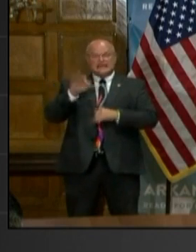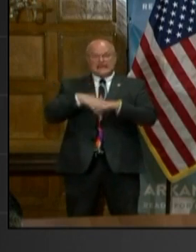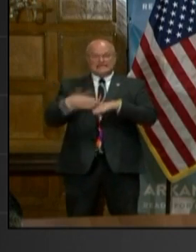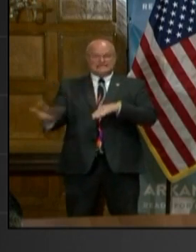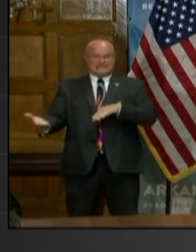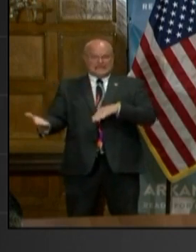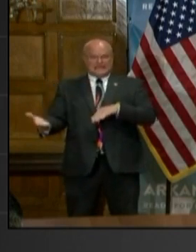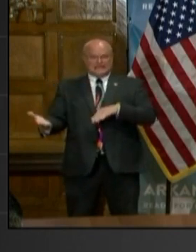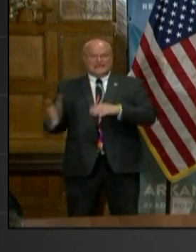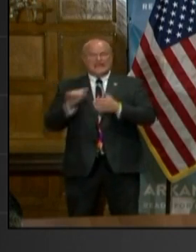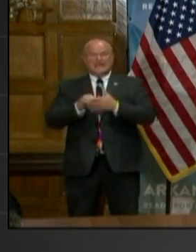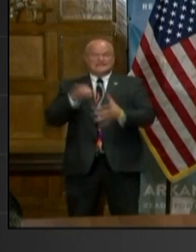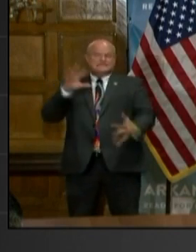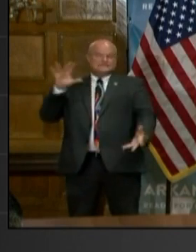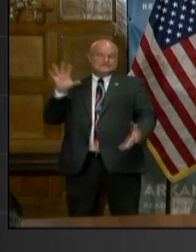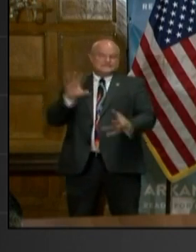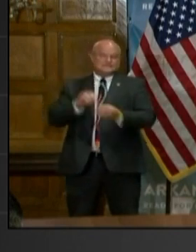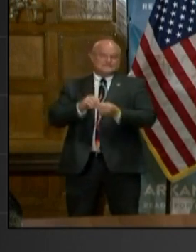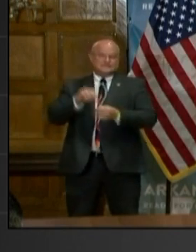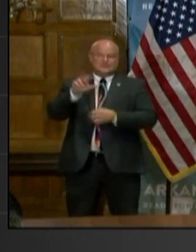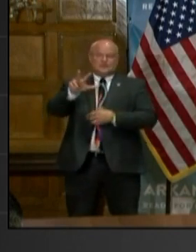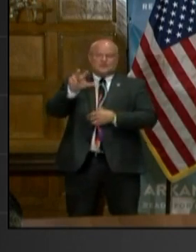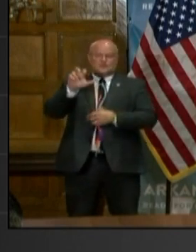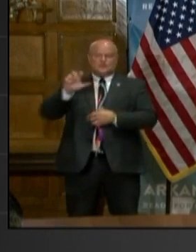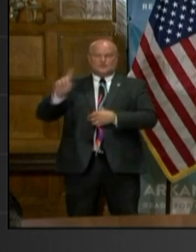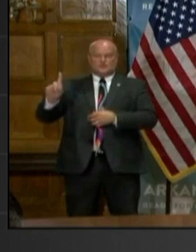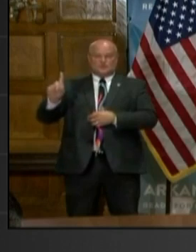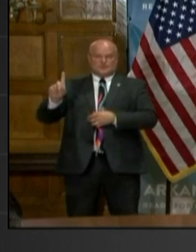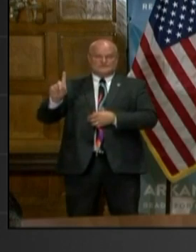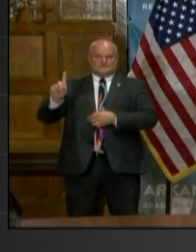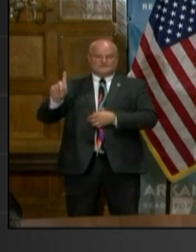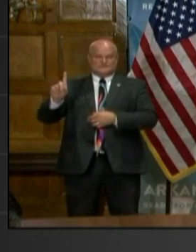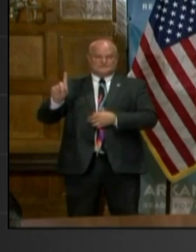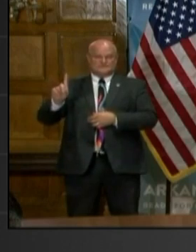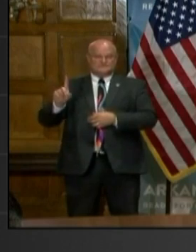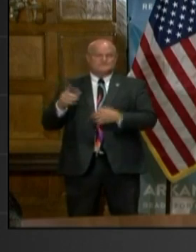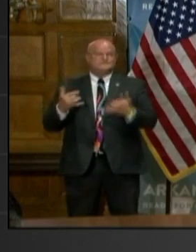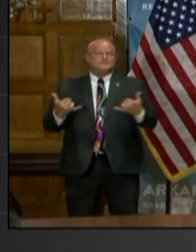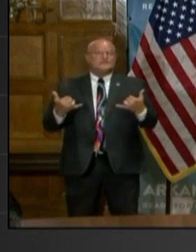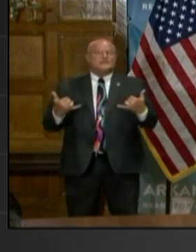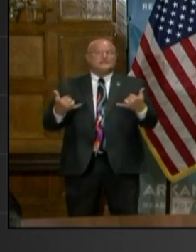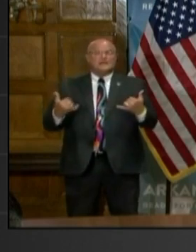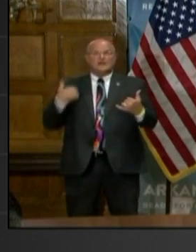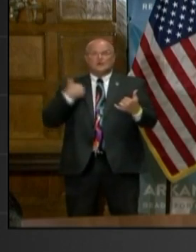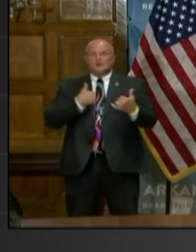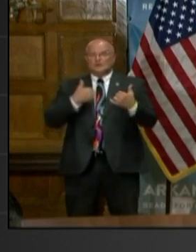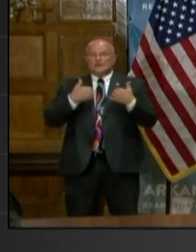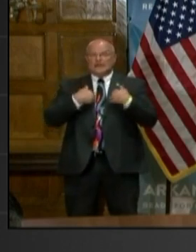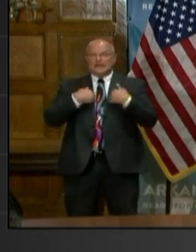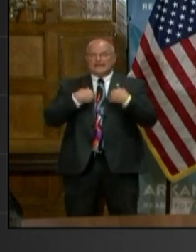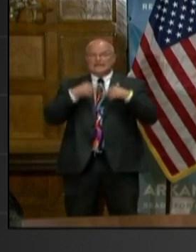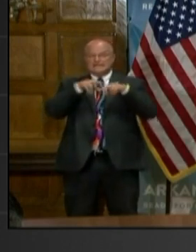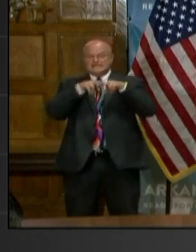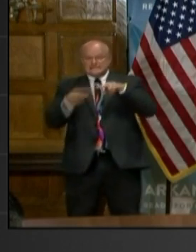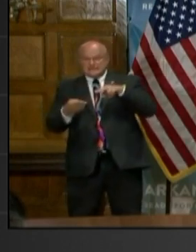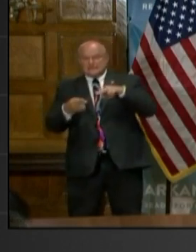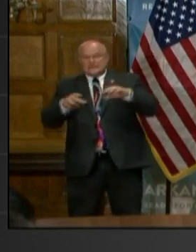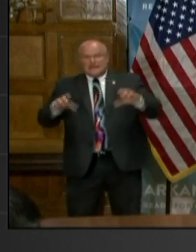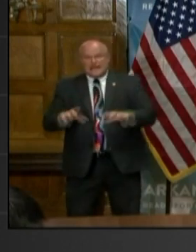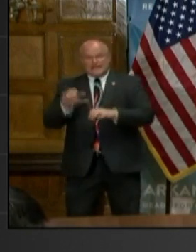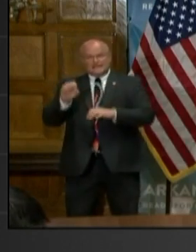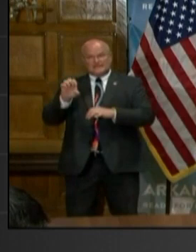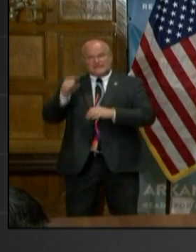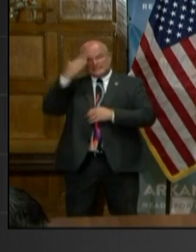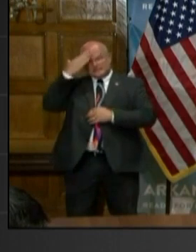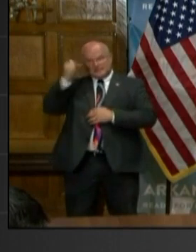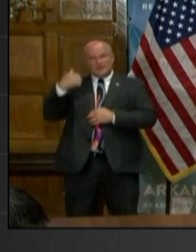deaths, and that brings us to a total of 301. Now, We did have a decrease in our active cases